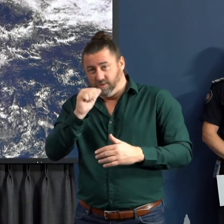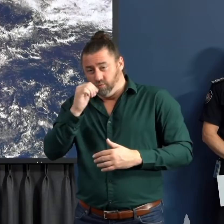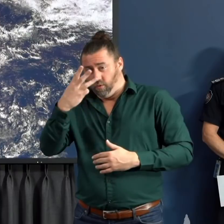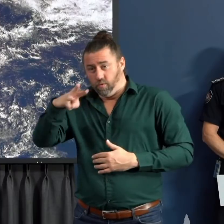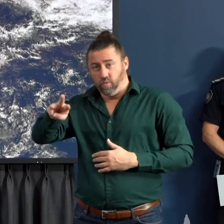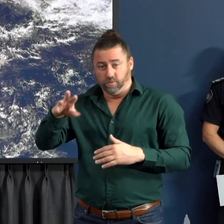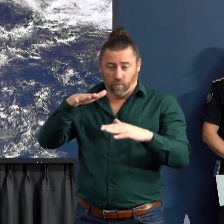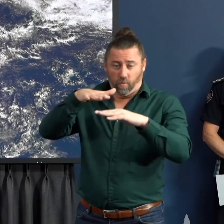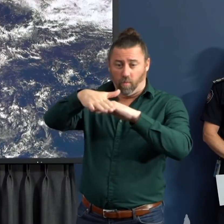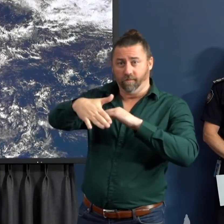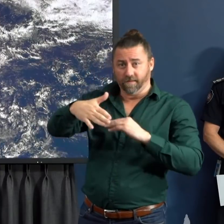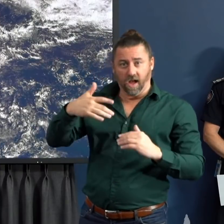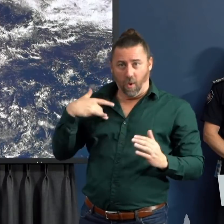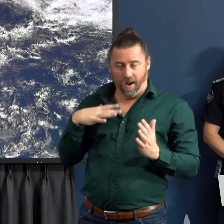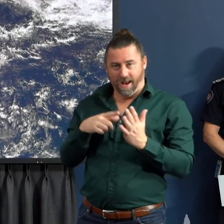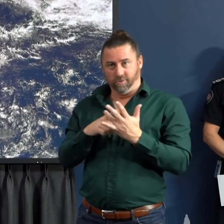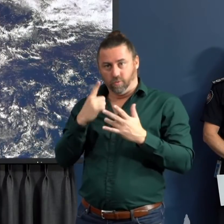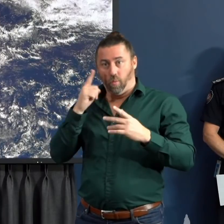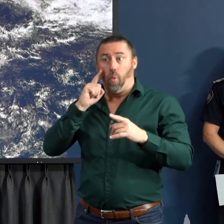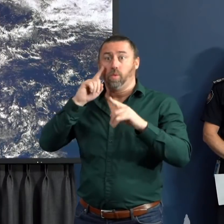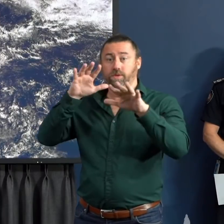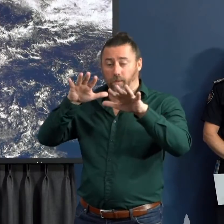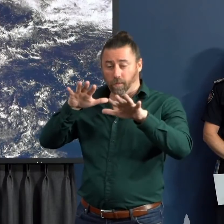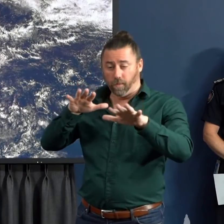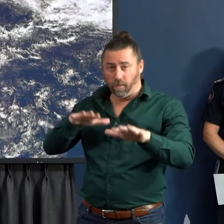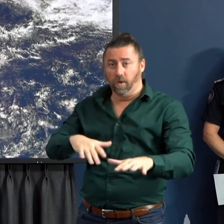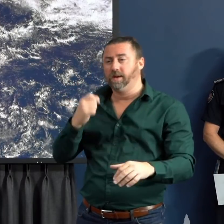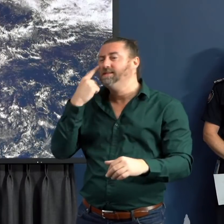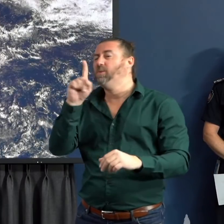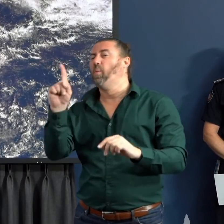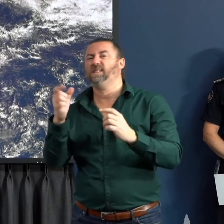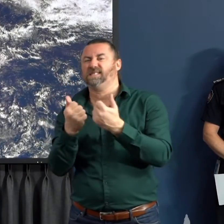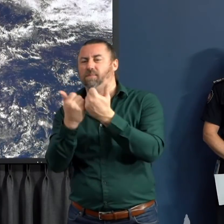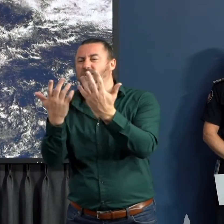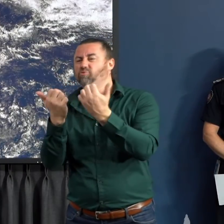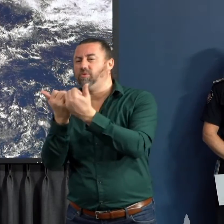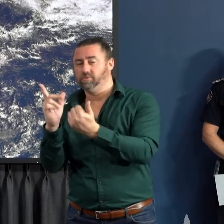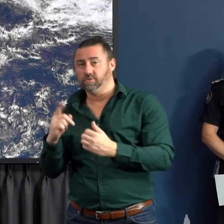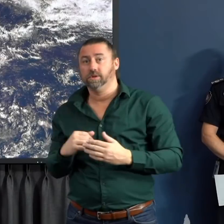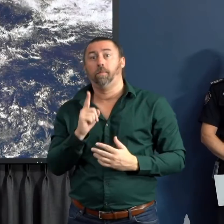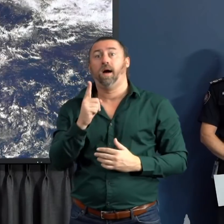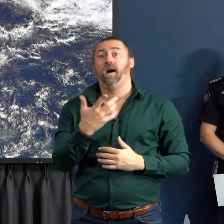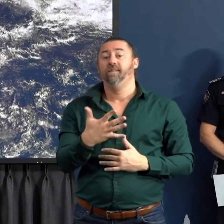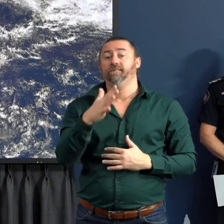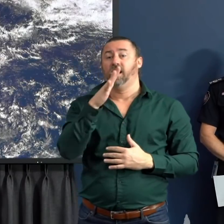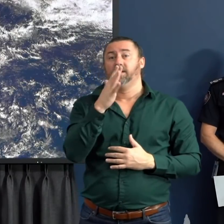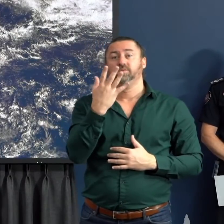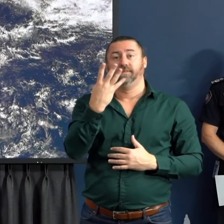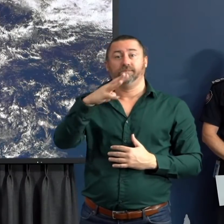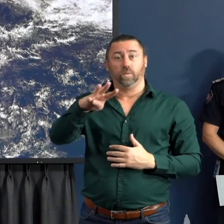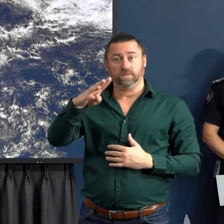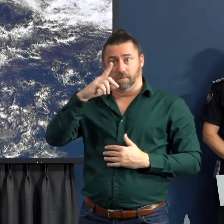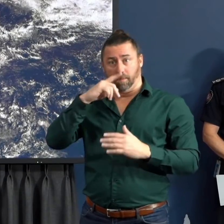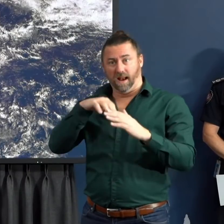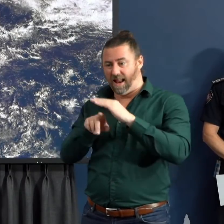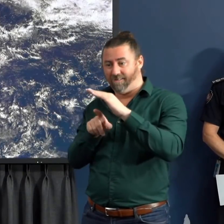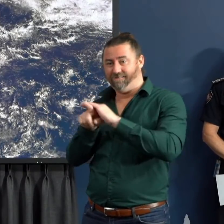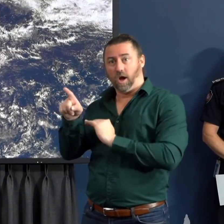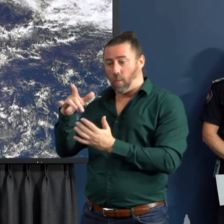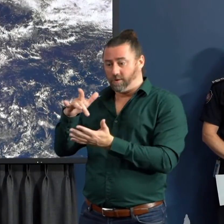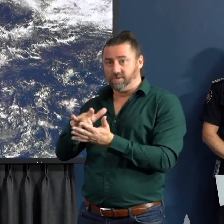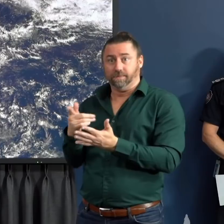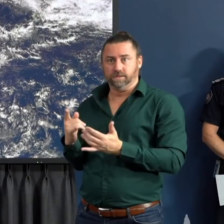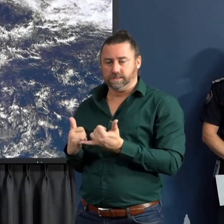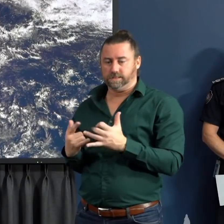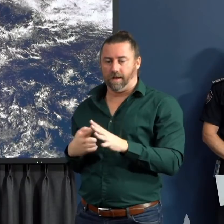assessments as the water starts to go down. Happily, 547 persons as of this morning are in the evacuation centre there, safe and sound